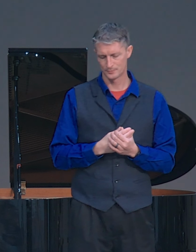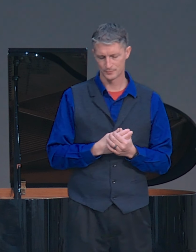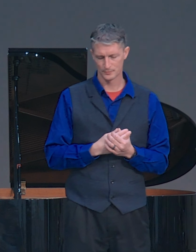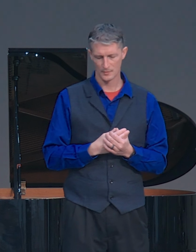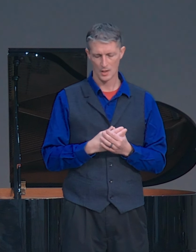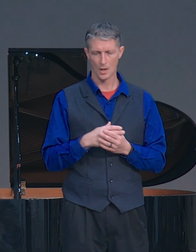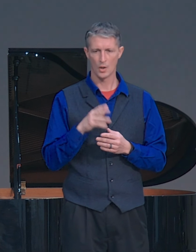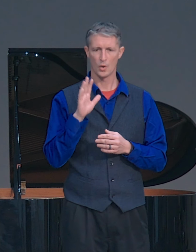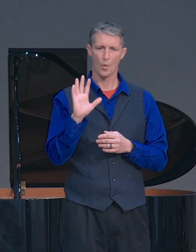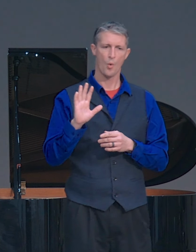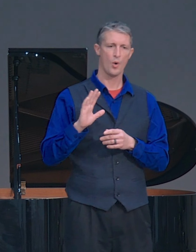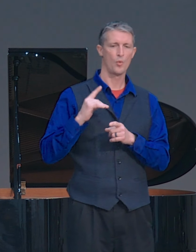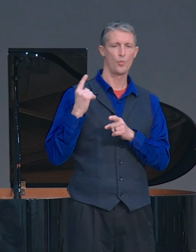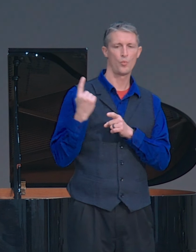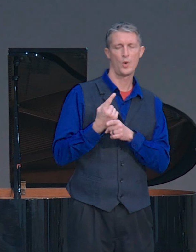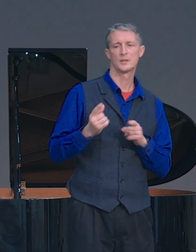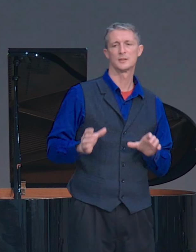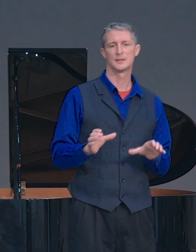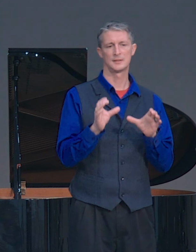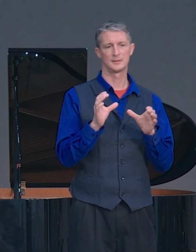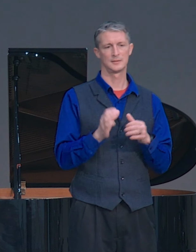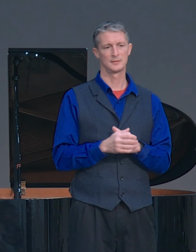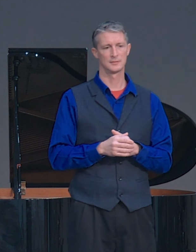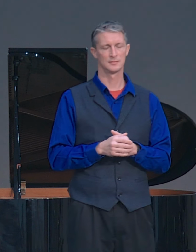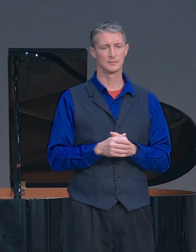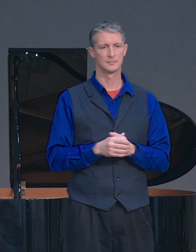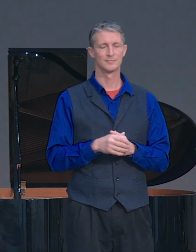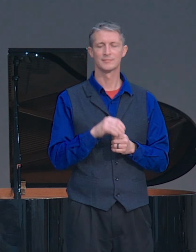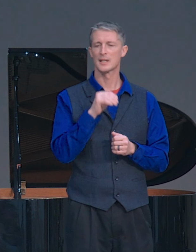That it wasn't a love for God that motivated you.